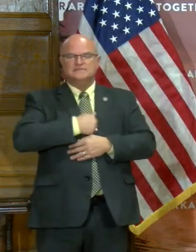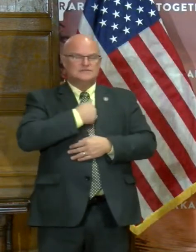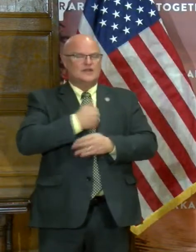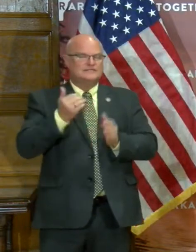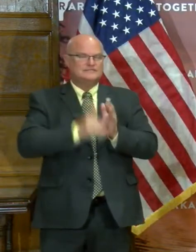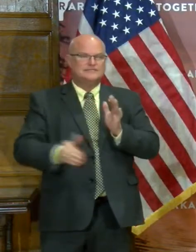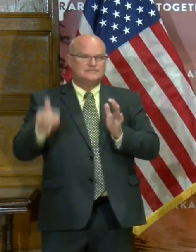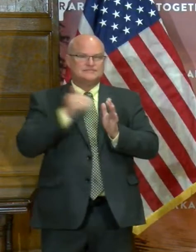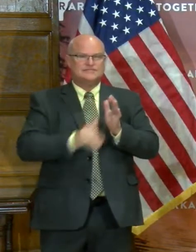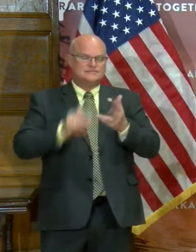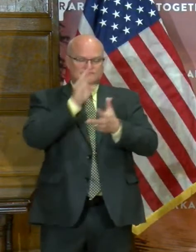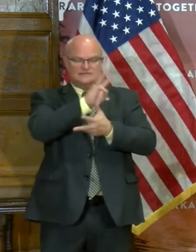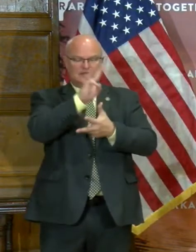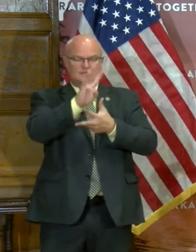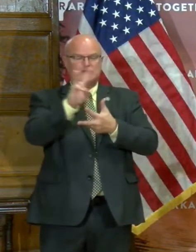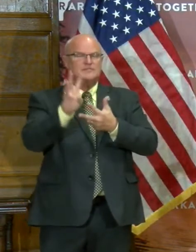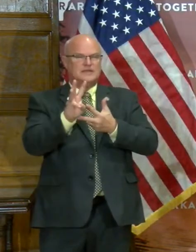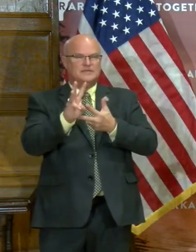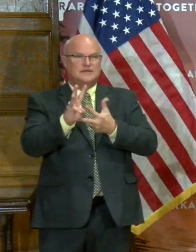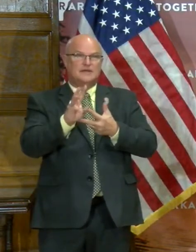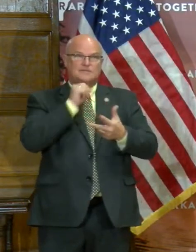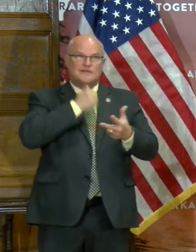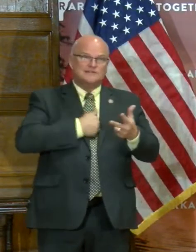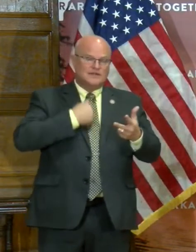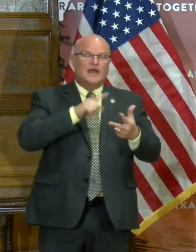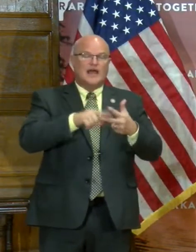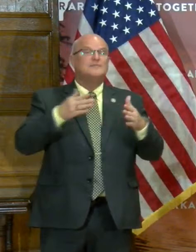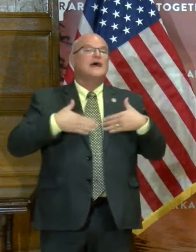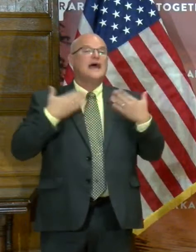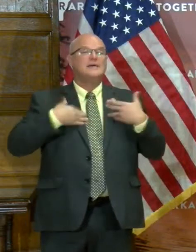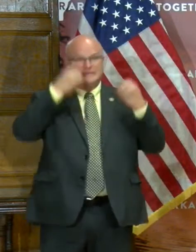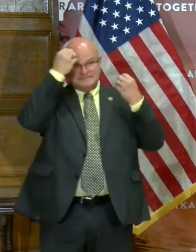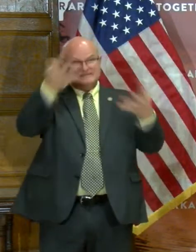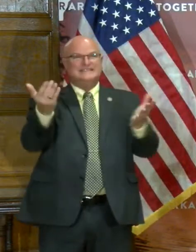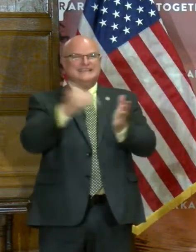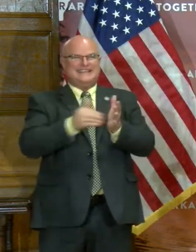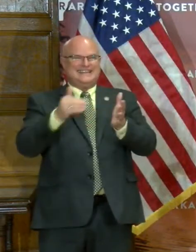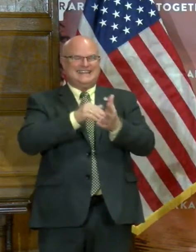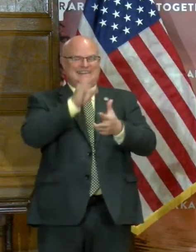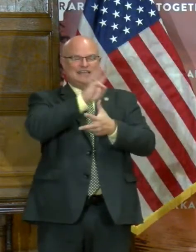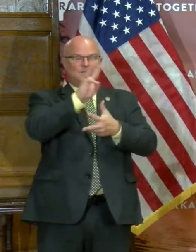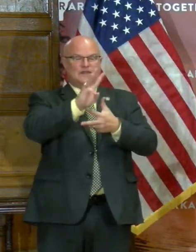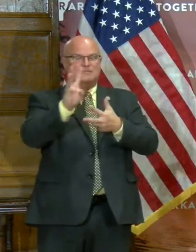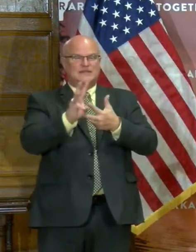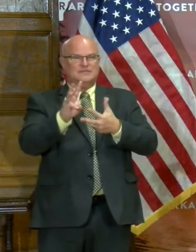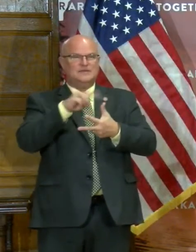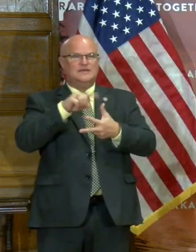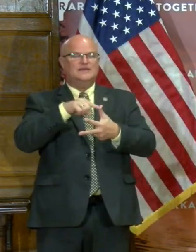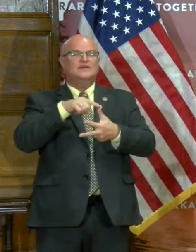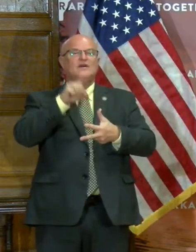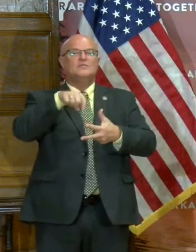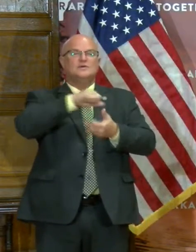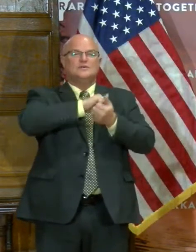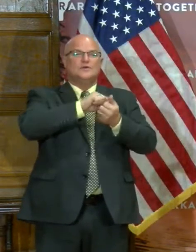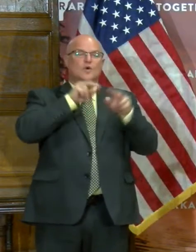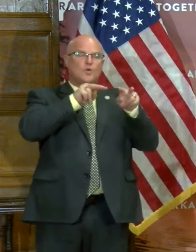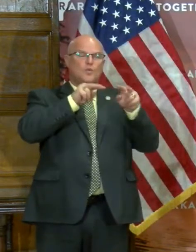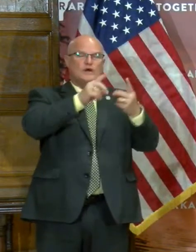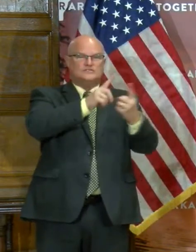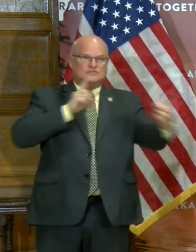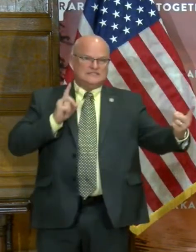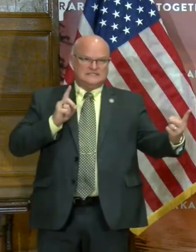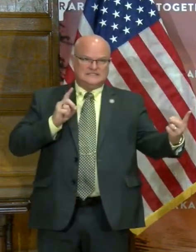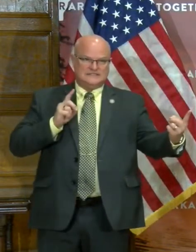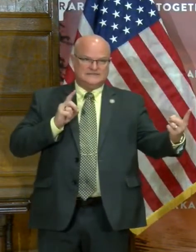keep saying this over again. Actually, I'm not sorry. I'm very happy to keep saying this over again. You have to watch your